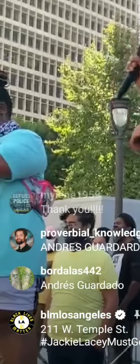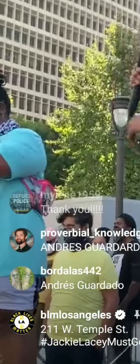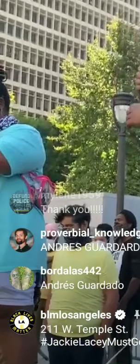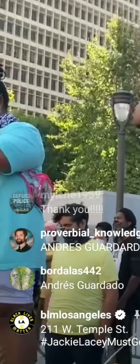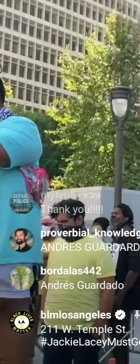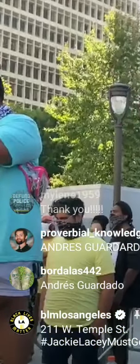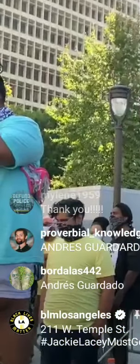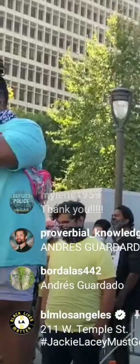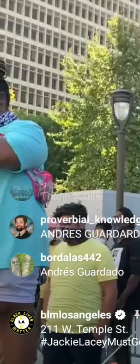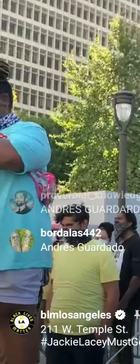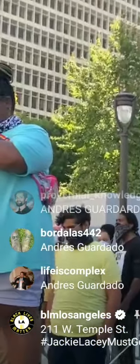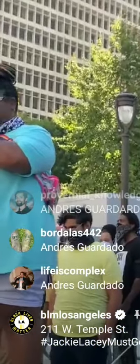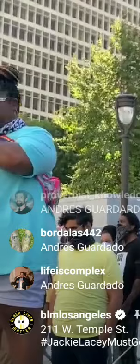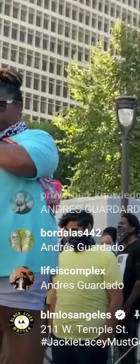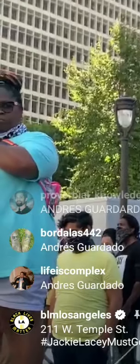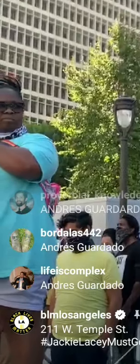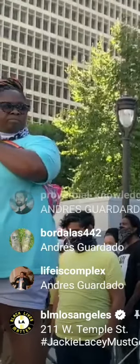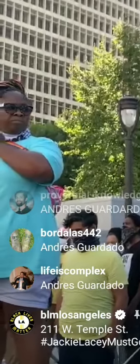Cordado. Ashe. Ashe.